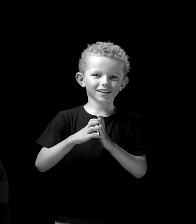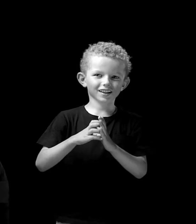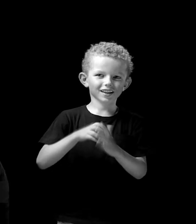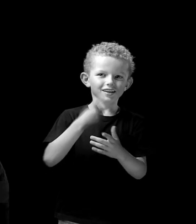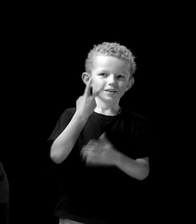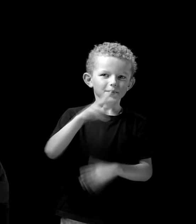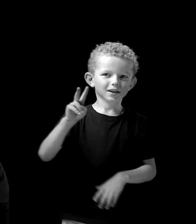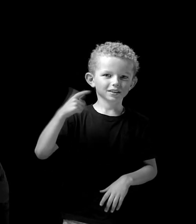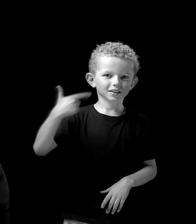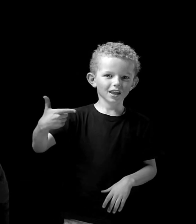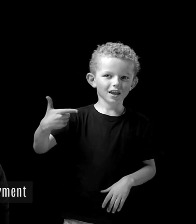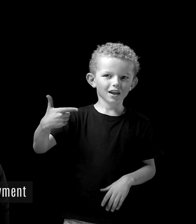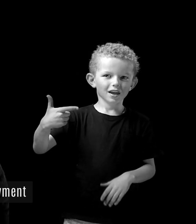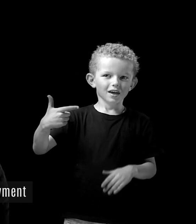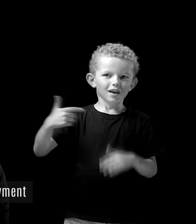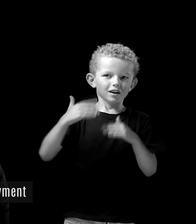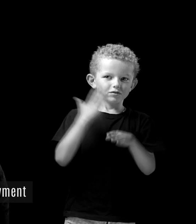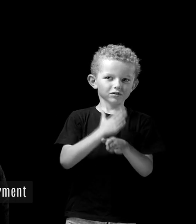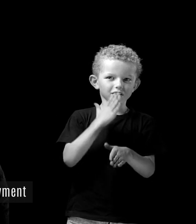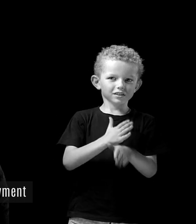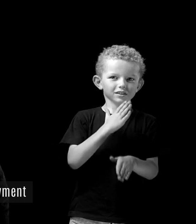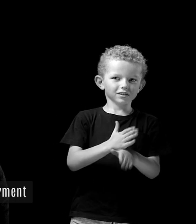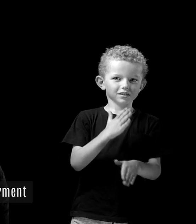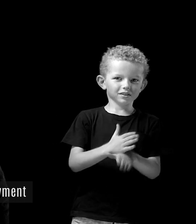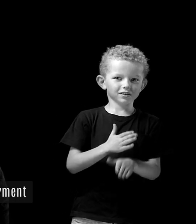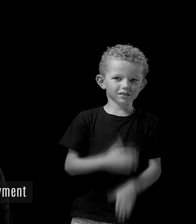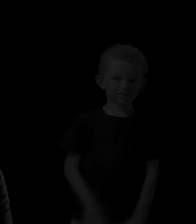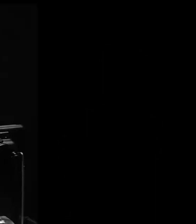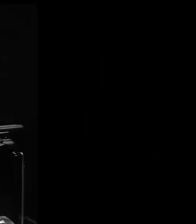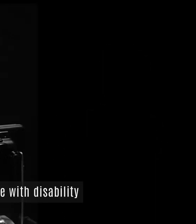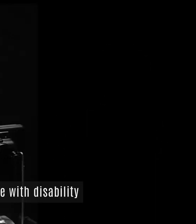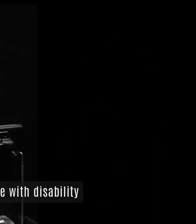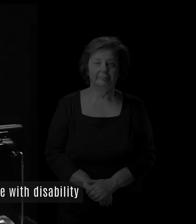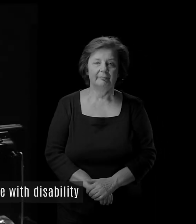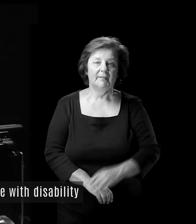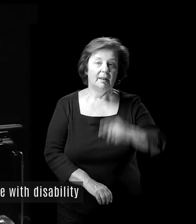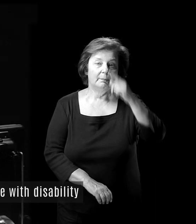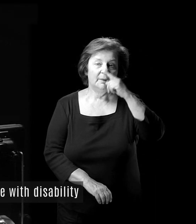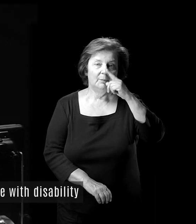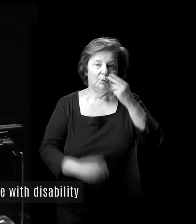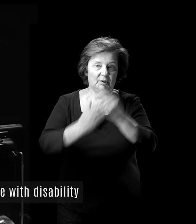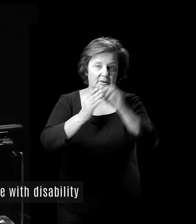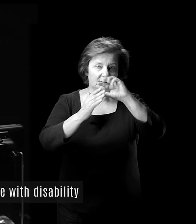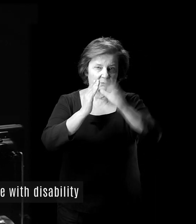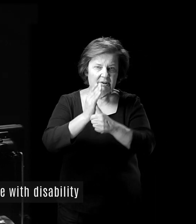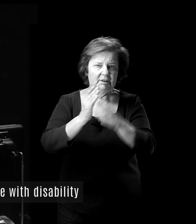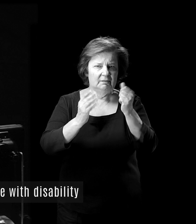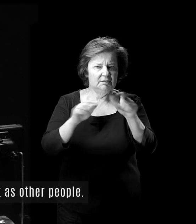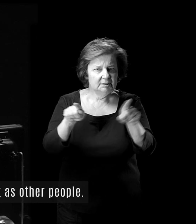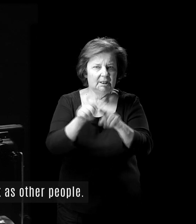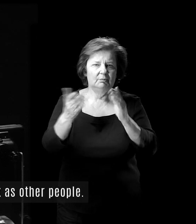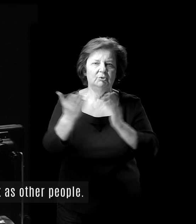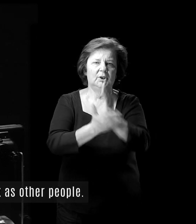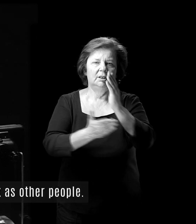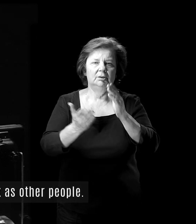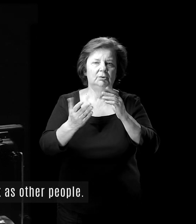Article 27. Work and Employment Countries agree that people with disability